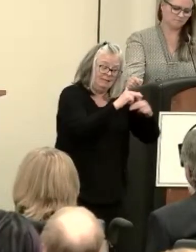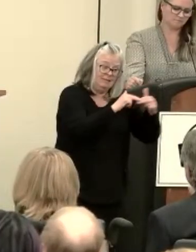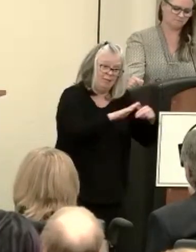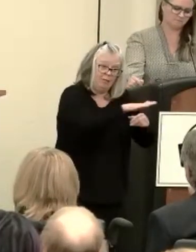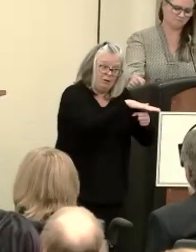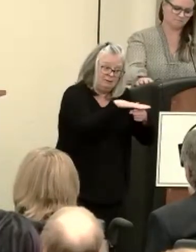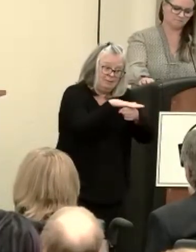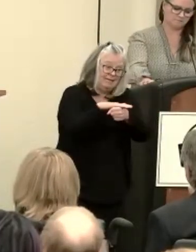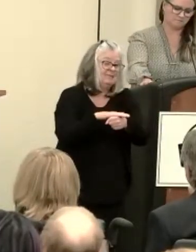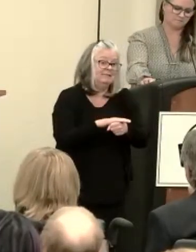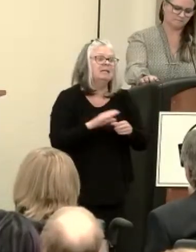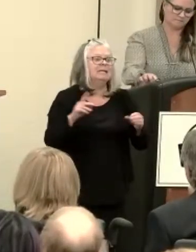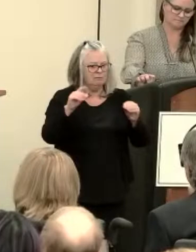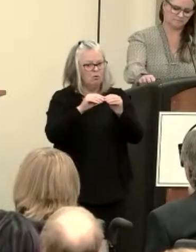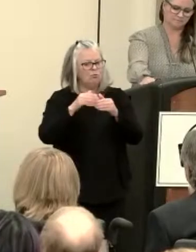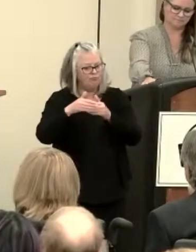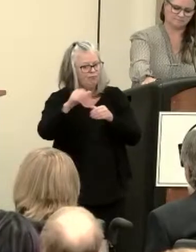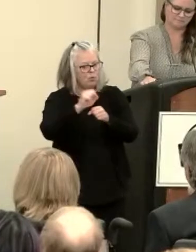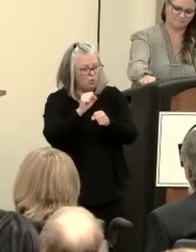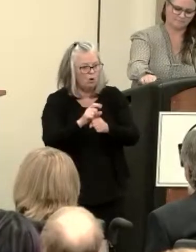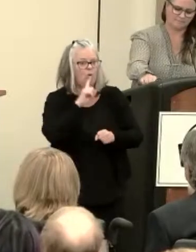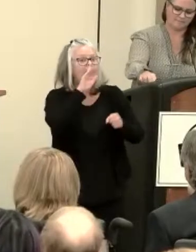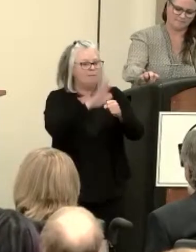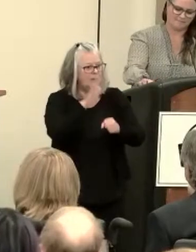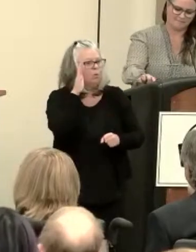and certainly giving that commitment that we would do it.